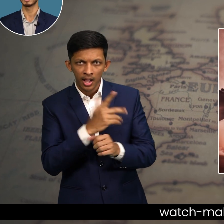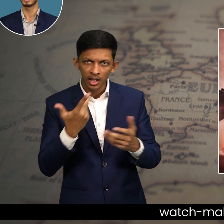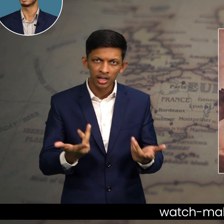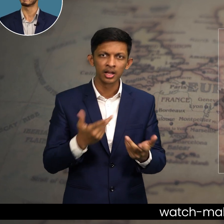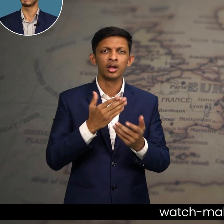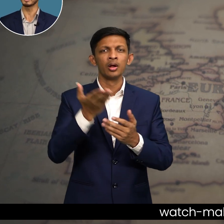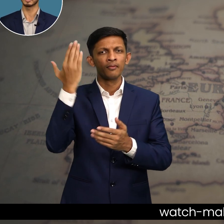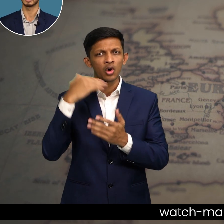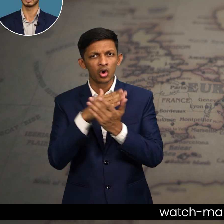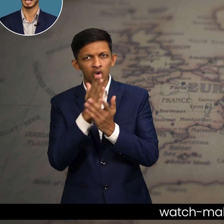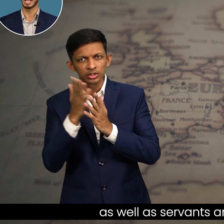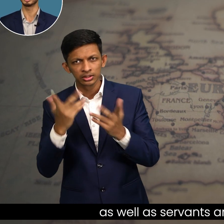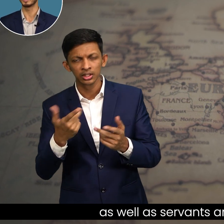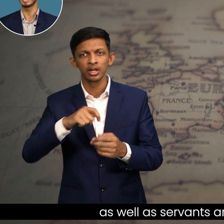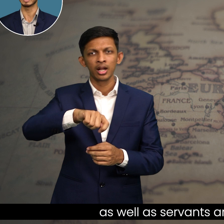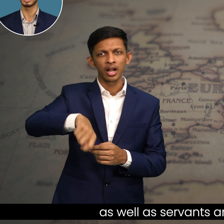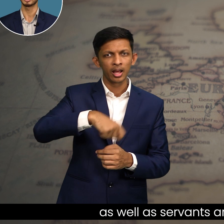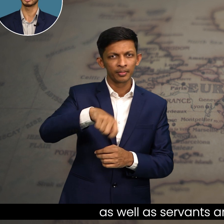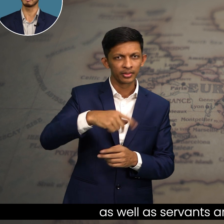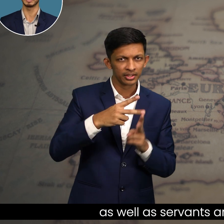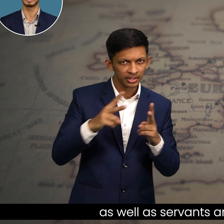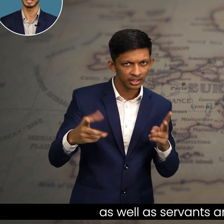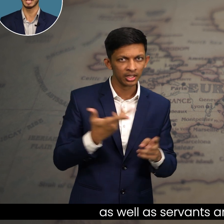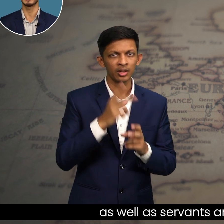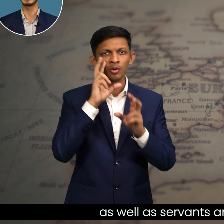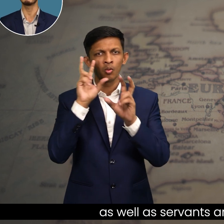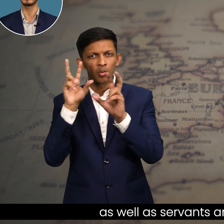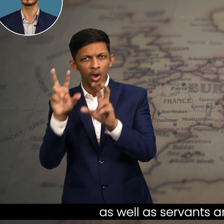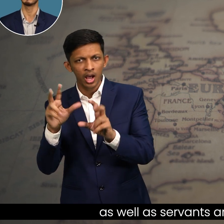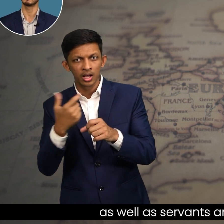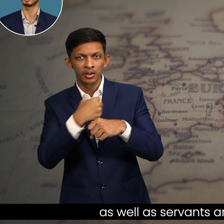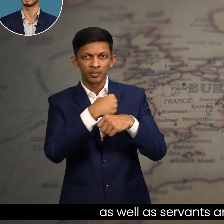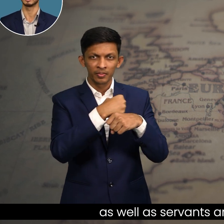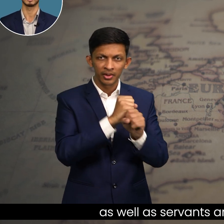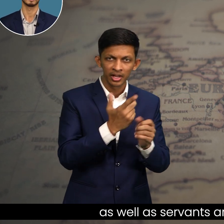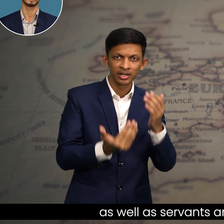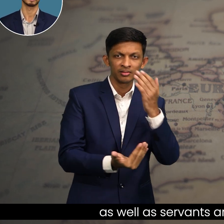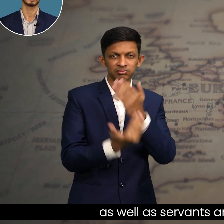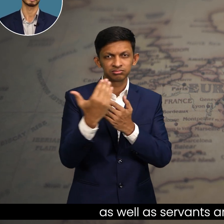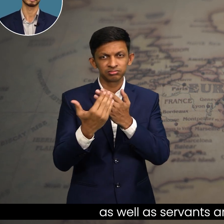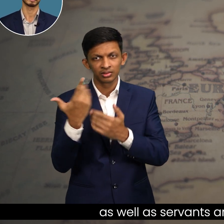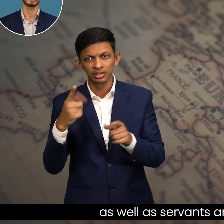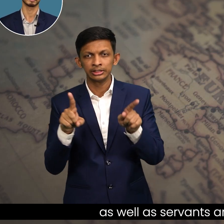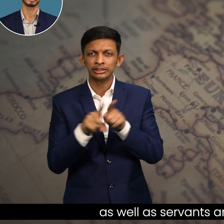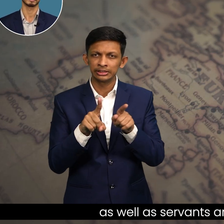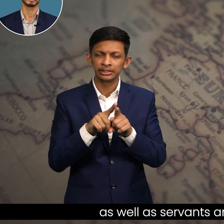watchmakers, printers, as well as servants and daily wage workers.